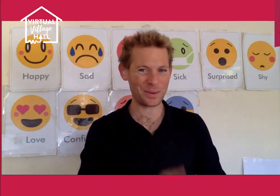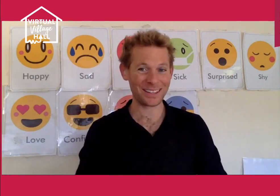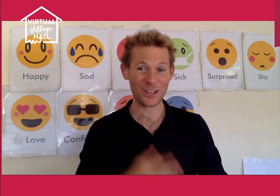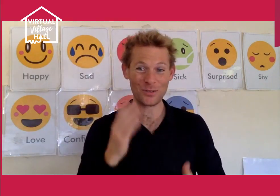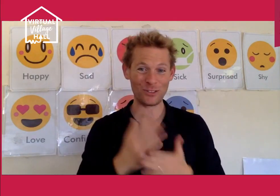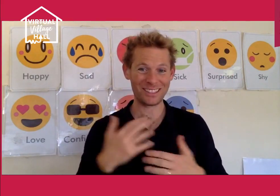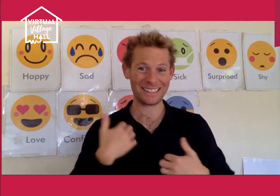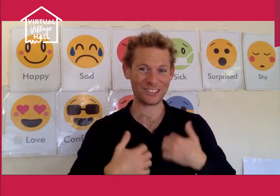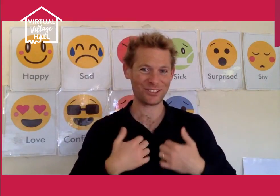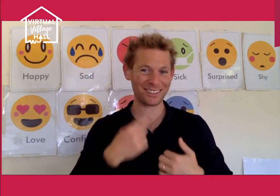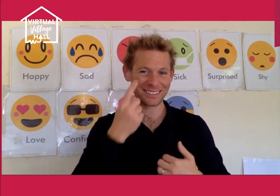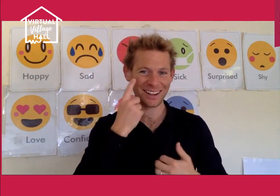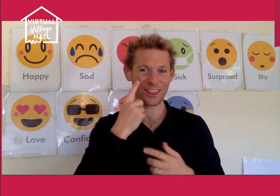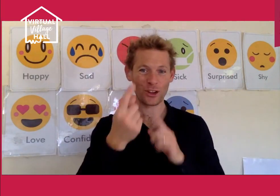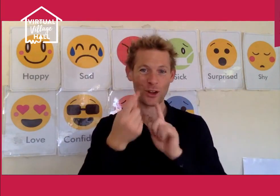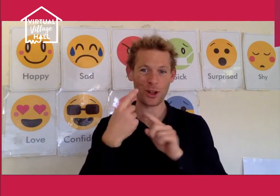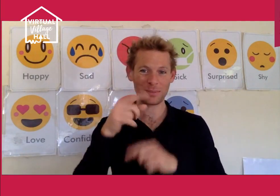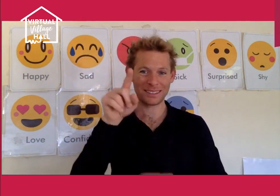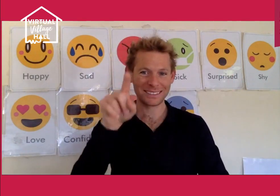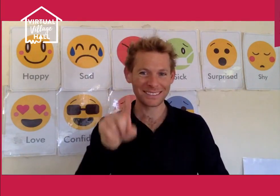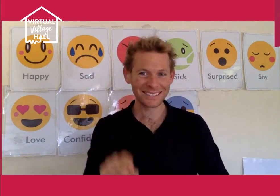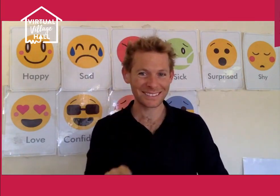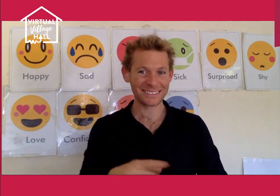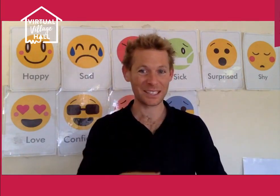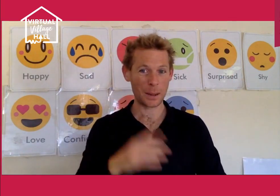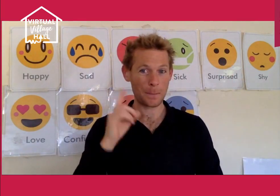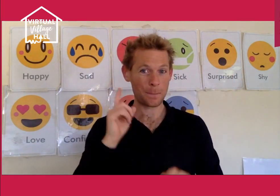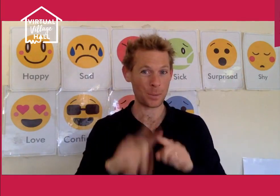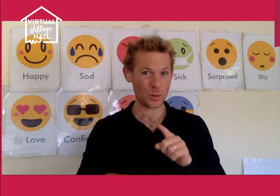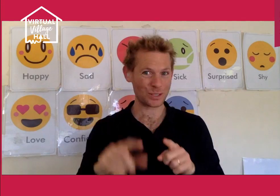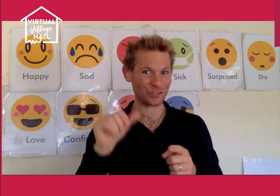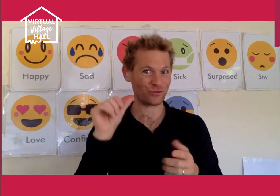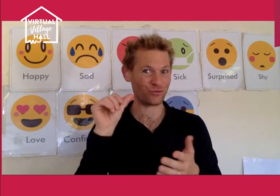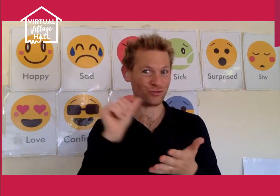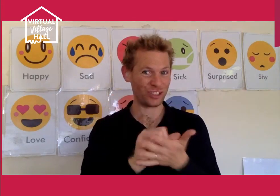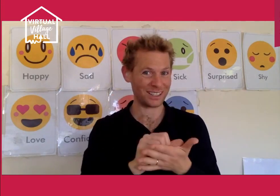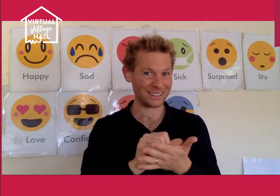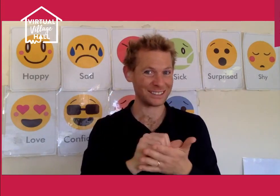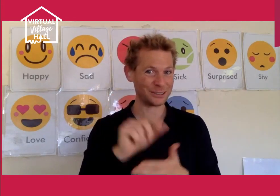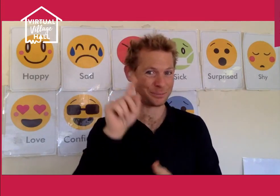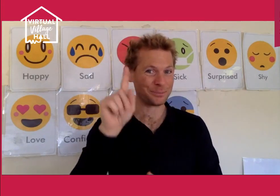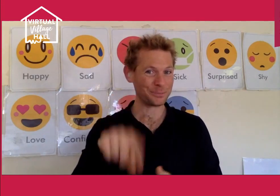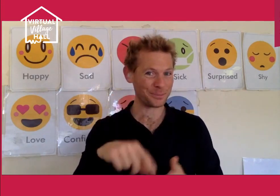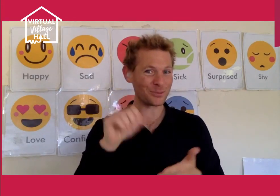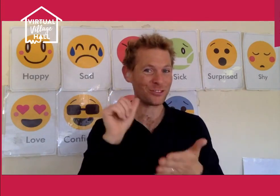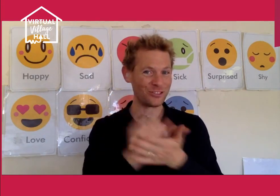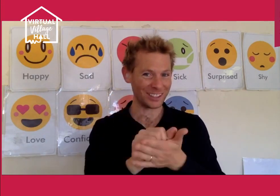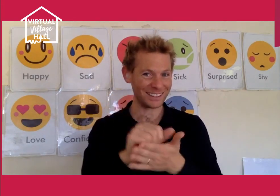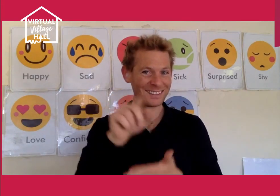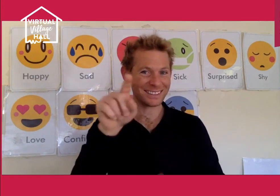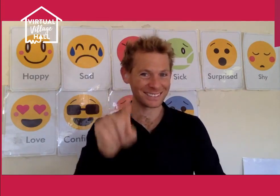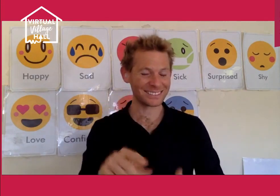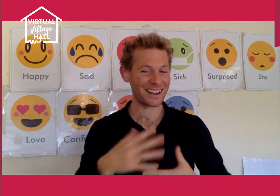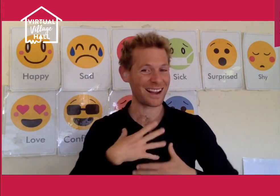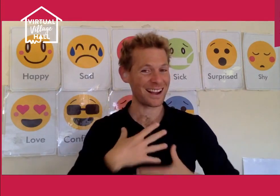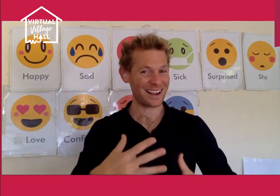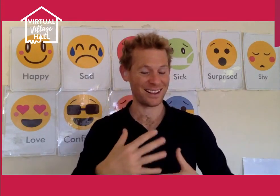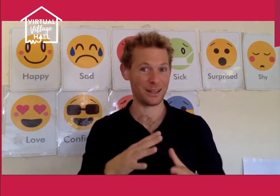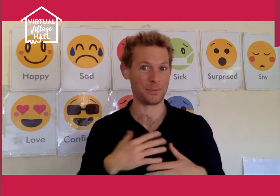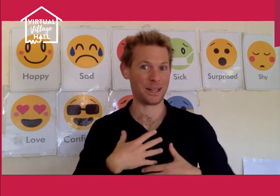Okay, round of applause and well done, everyone. It was so interesting to see all of the names coming through on the comments. And do you know what? Most of them